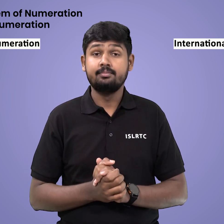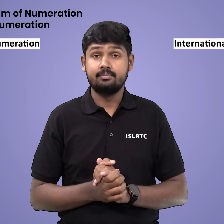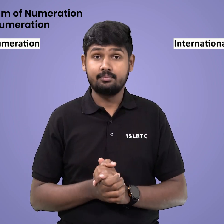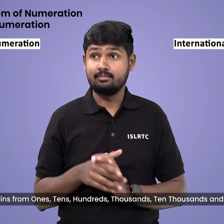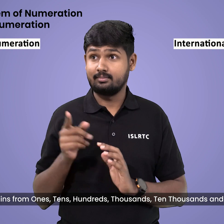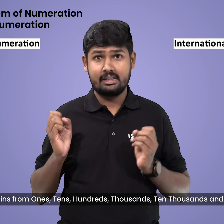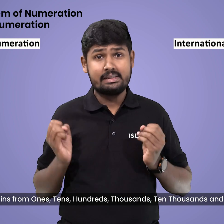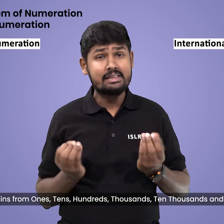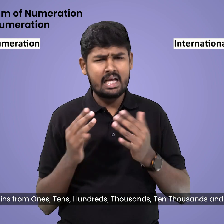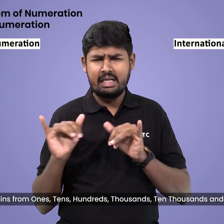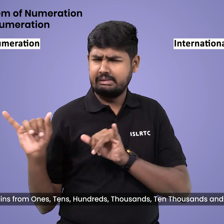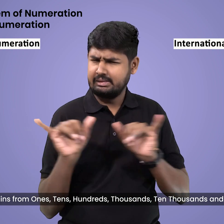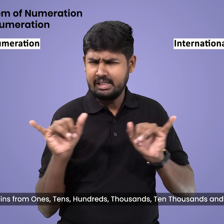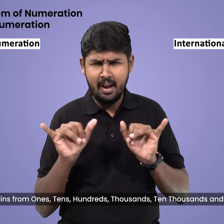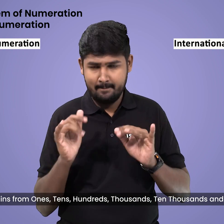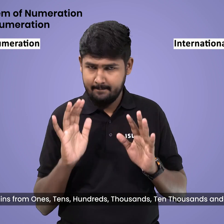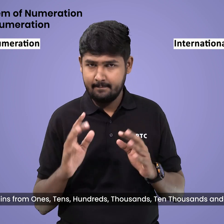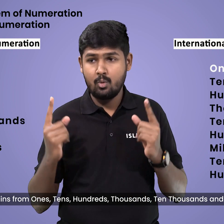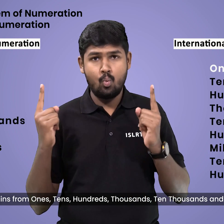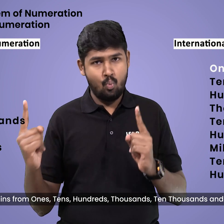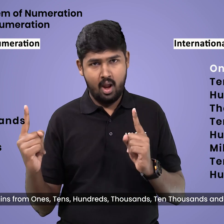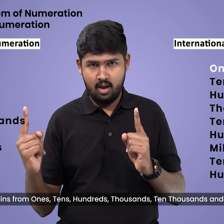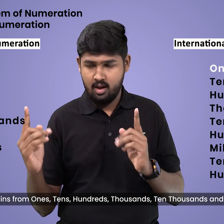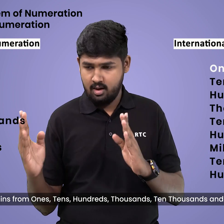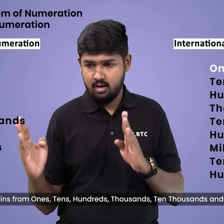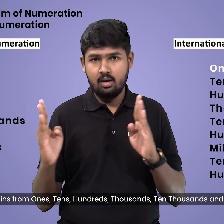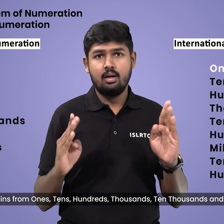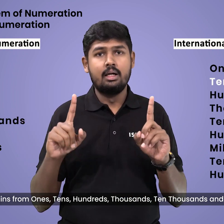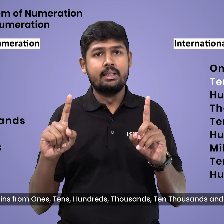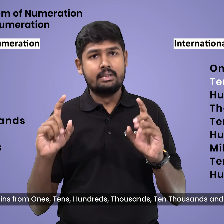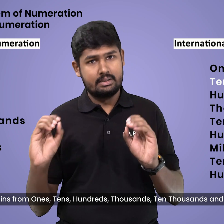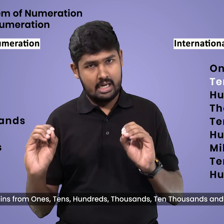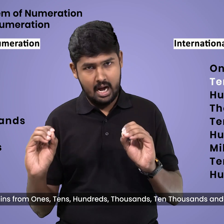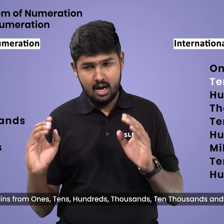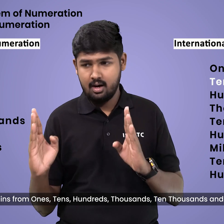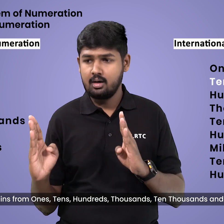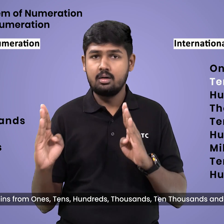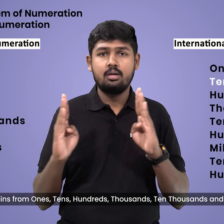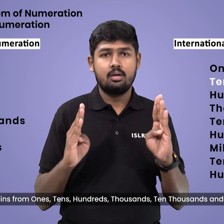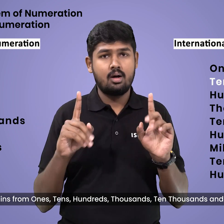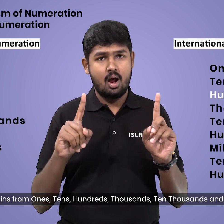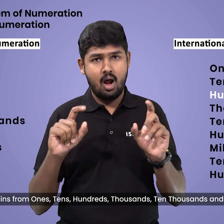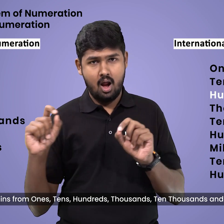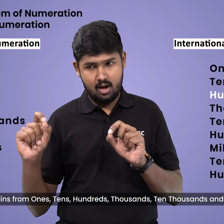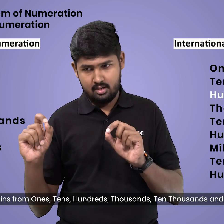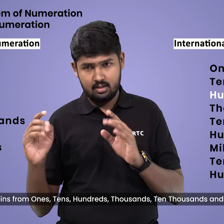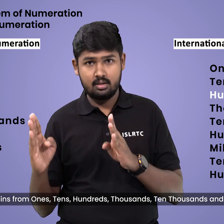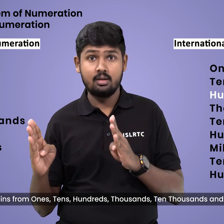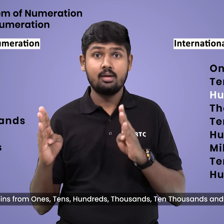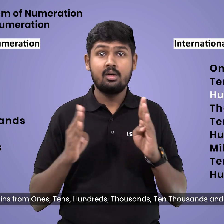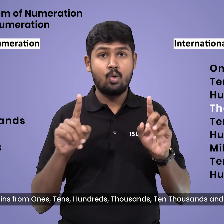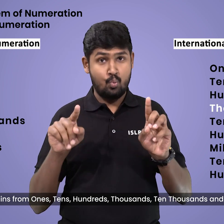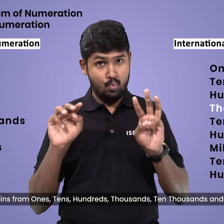For both it begins from ones, tens, hundreds, thousands, 10,000s and then it changes.